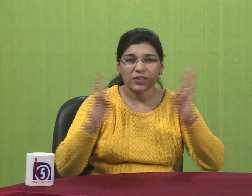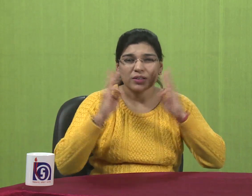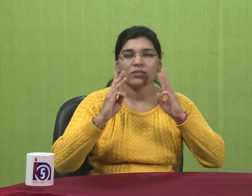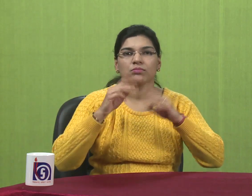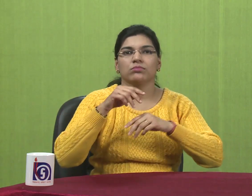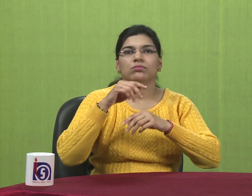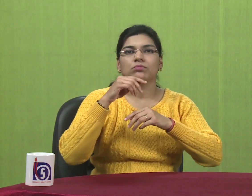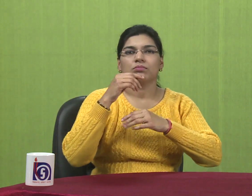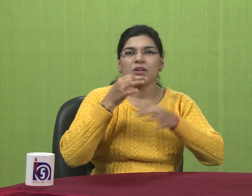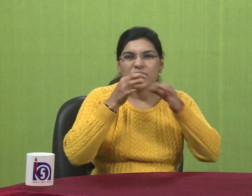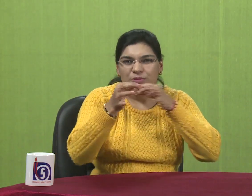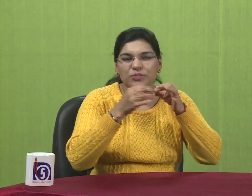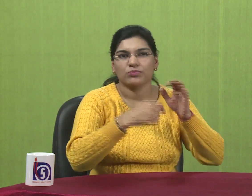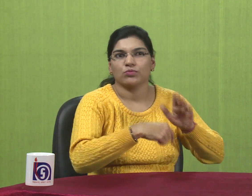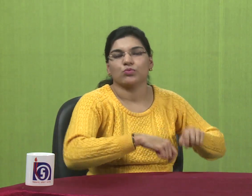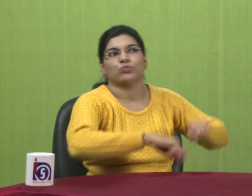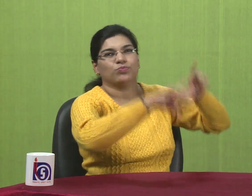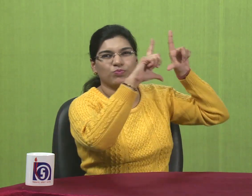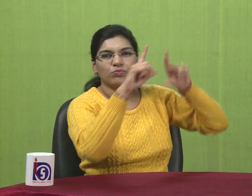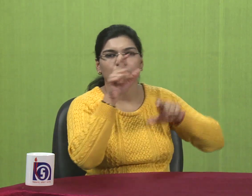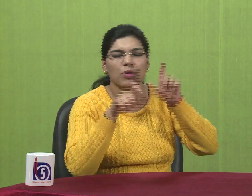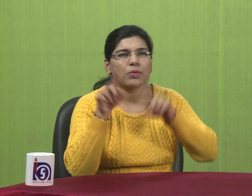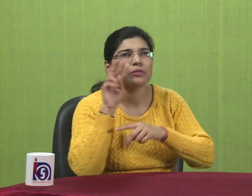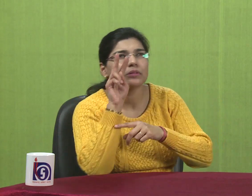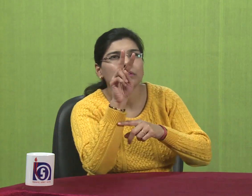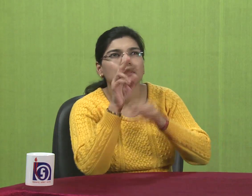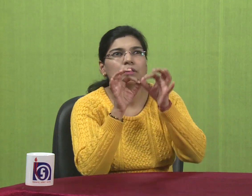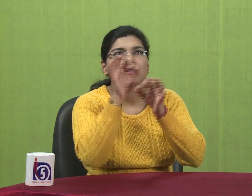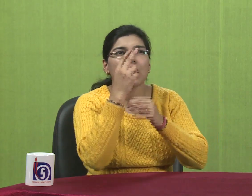so that it is accessible and visible from far also.